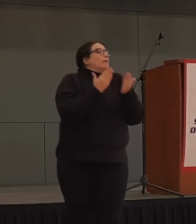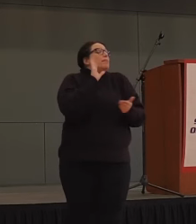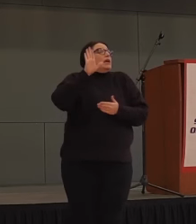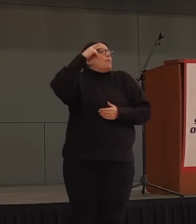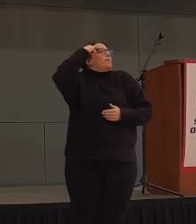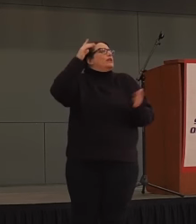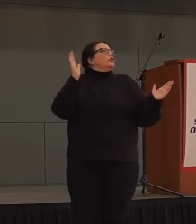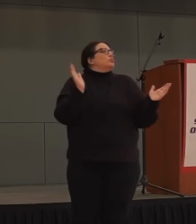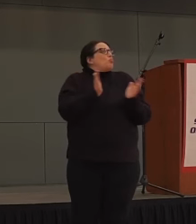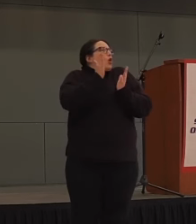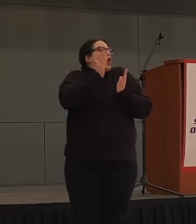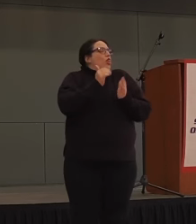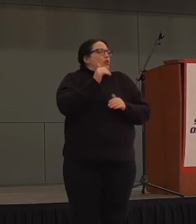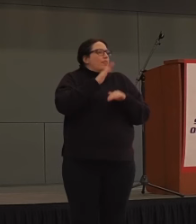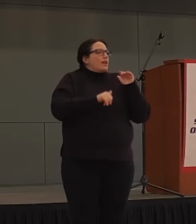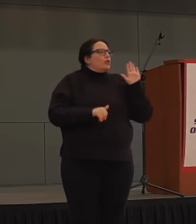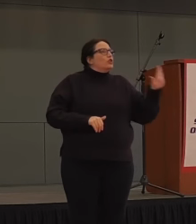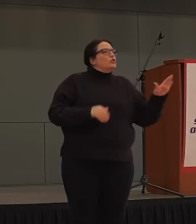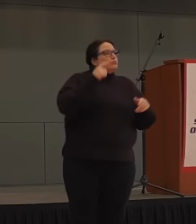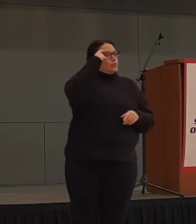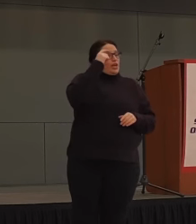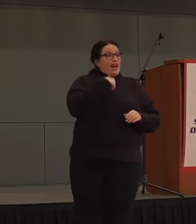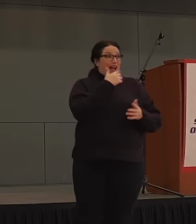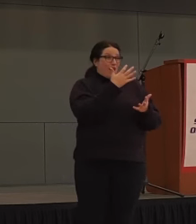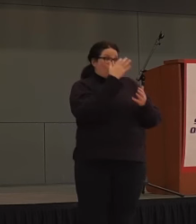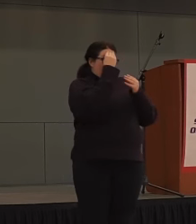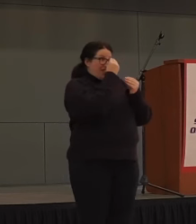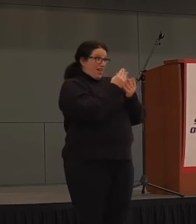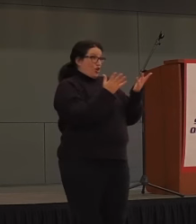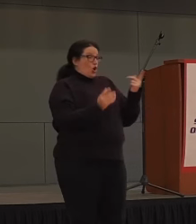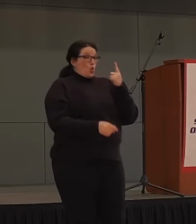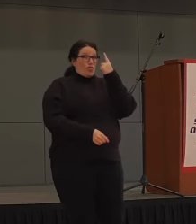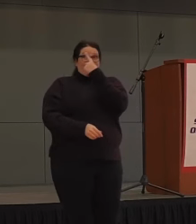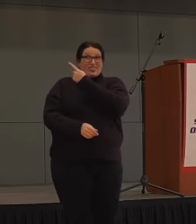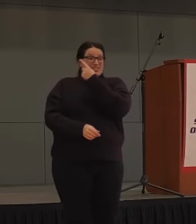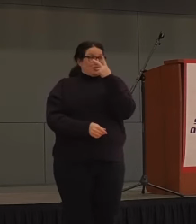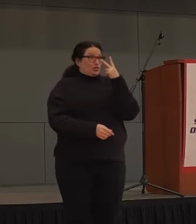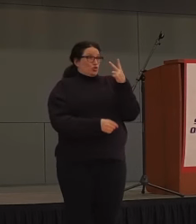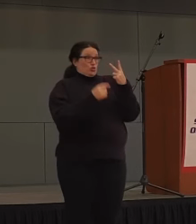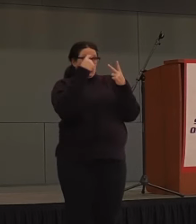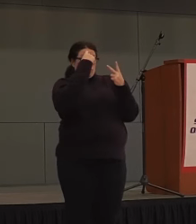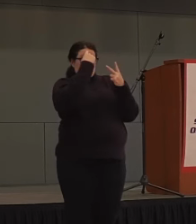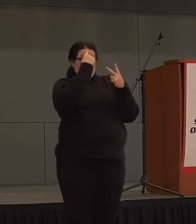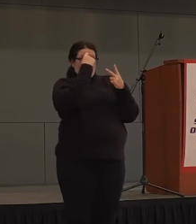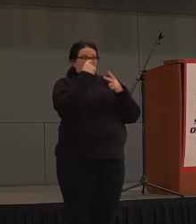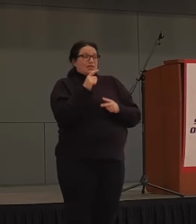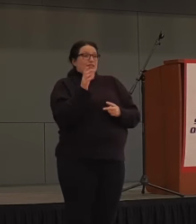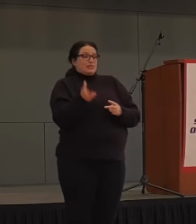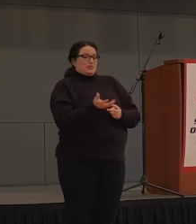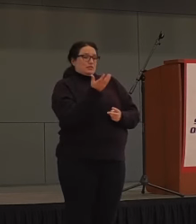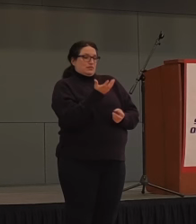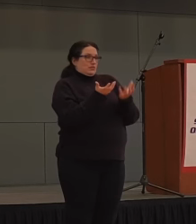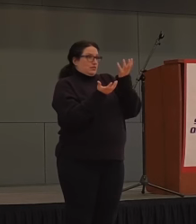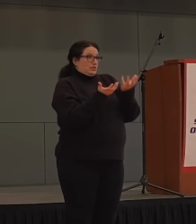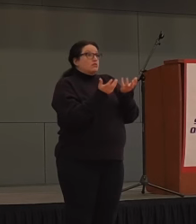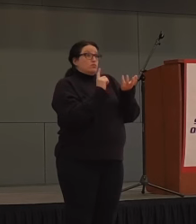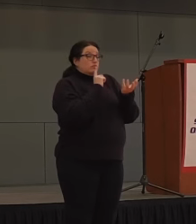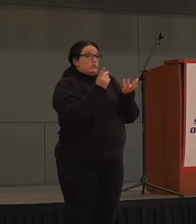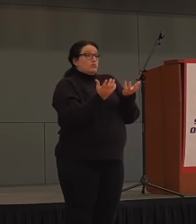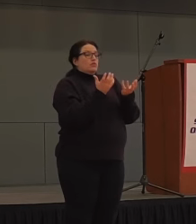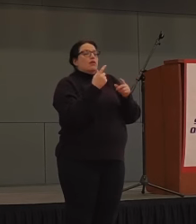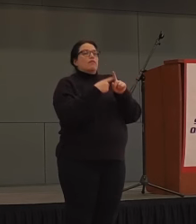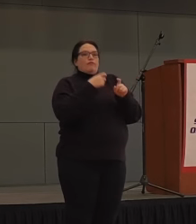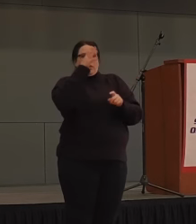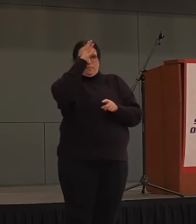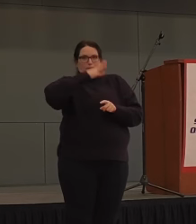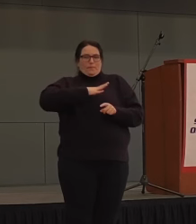smaller. I will let you know that both of these brains were taken from men in their late 70s. The man on